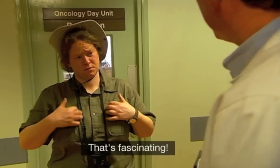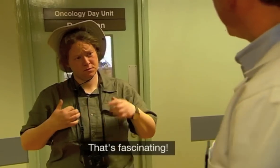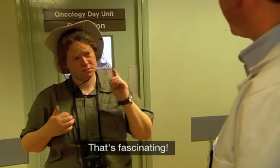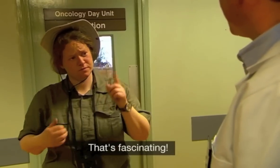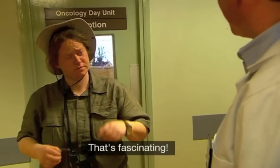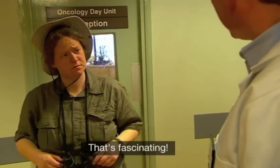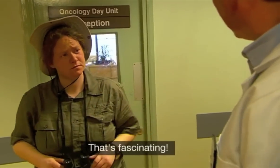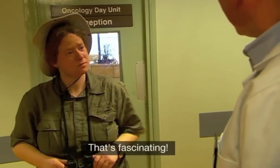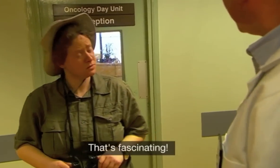That's fascinating.